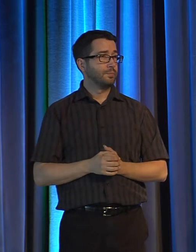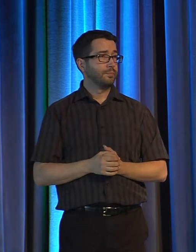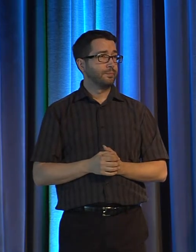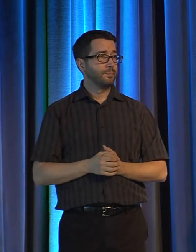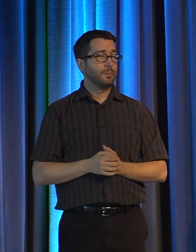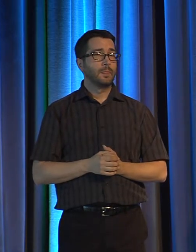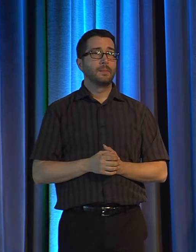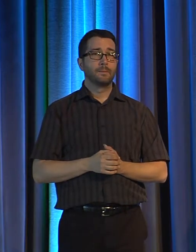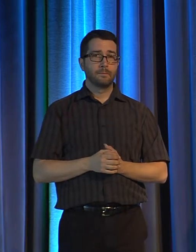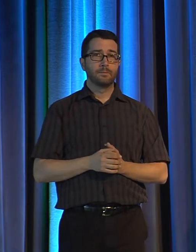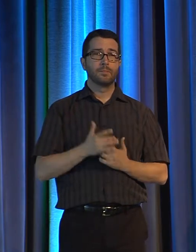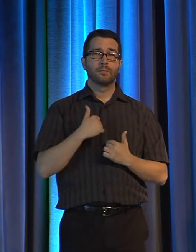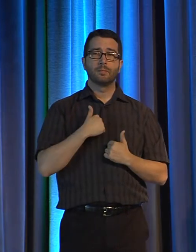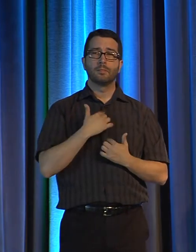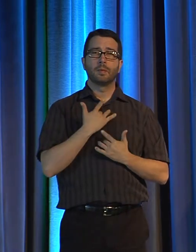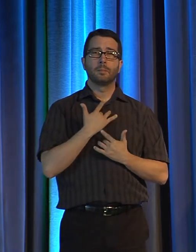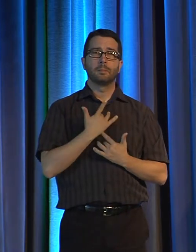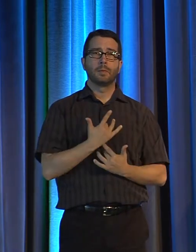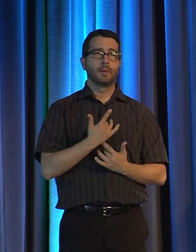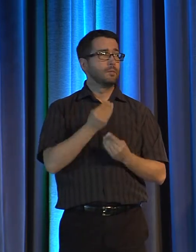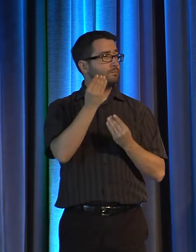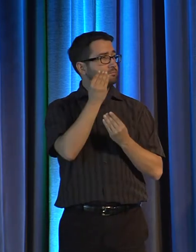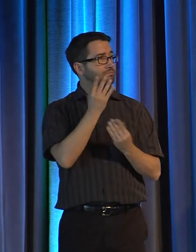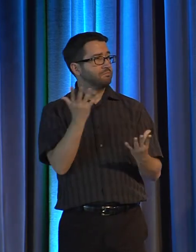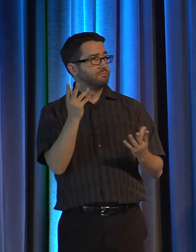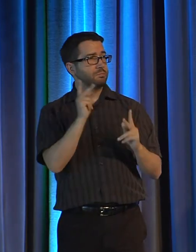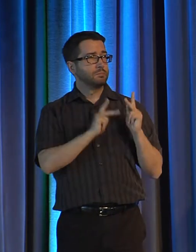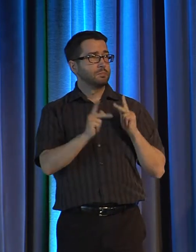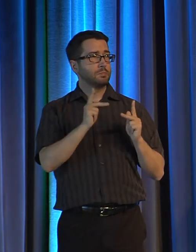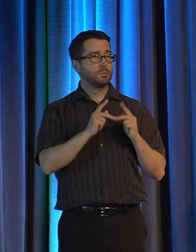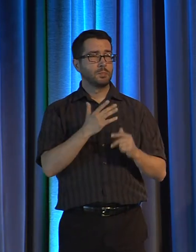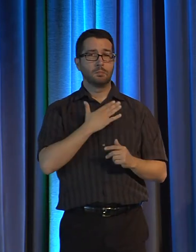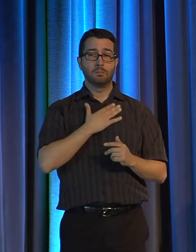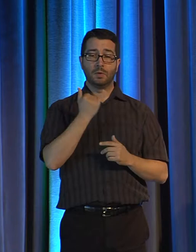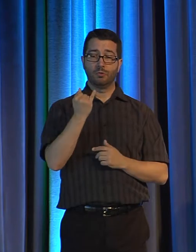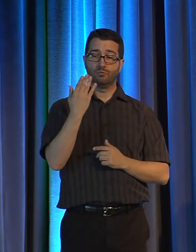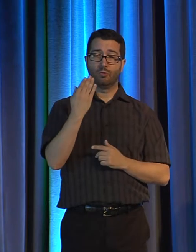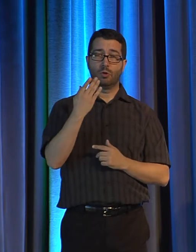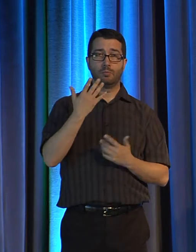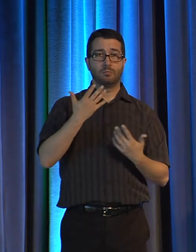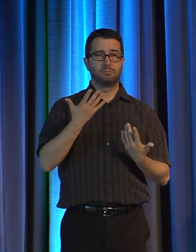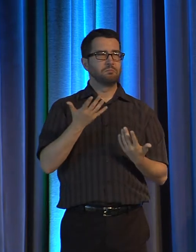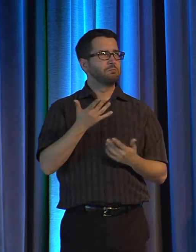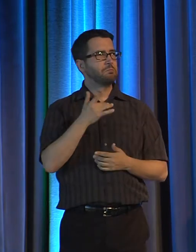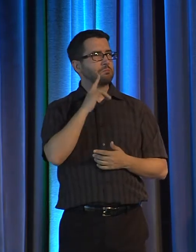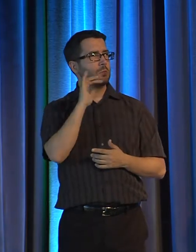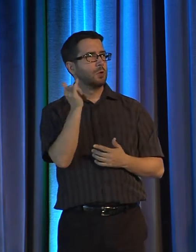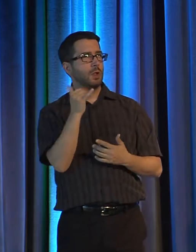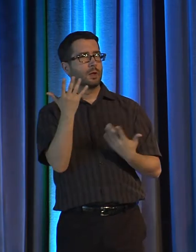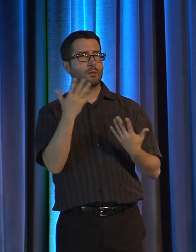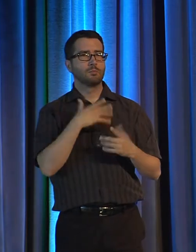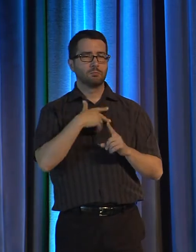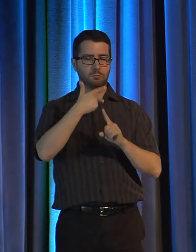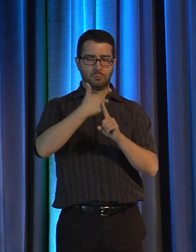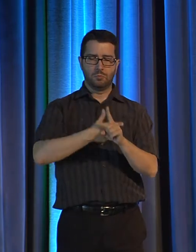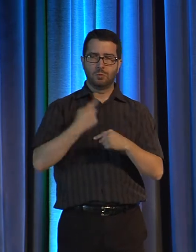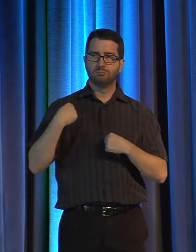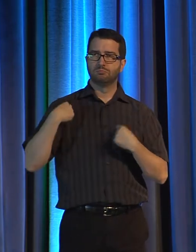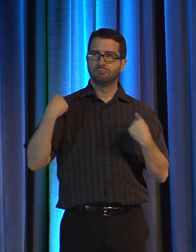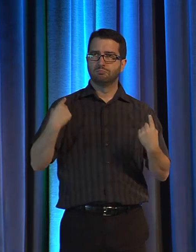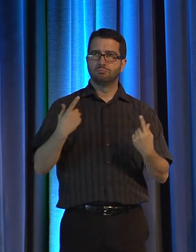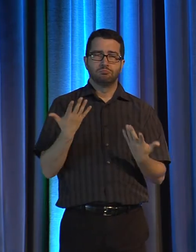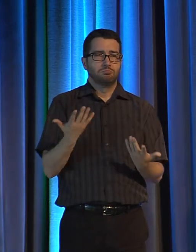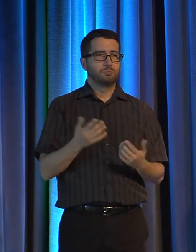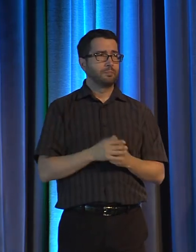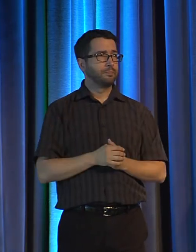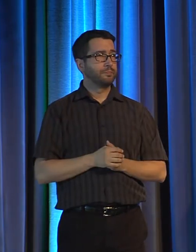As I like to tell folks who ask me what this job is like and what my impressions are after the first 3 months, I tell